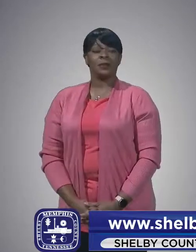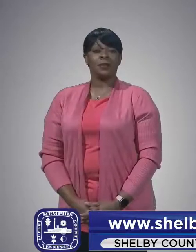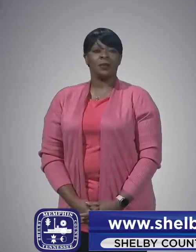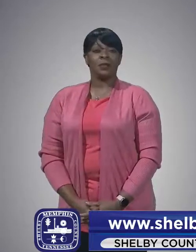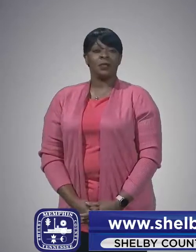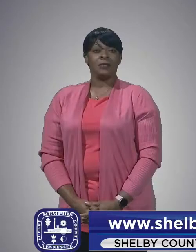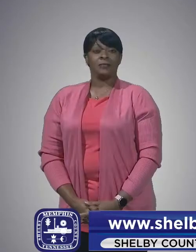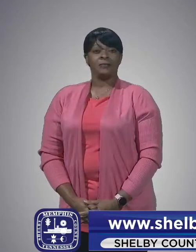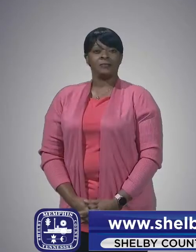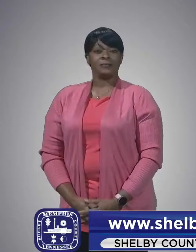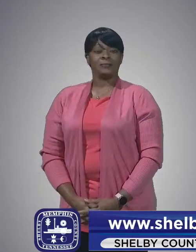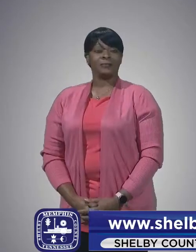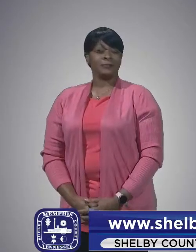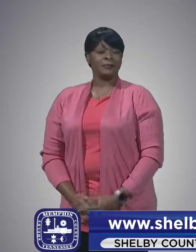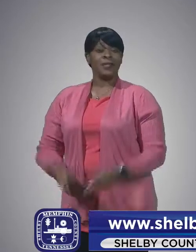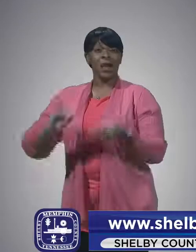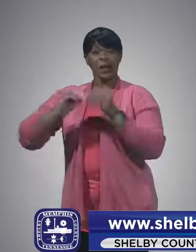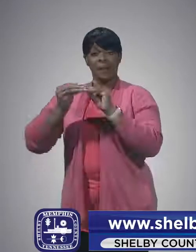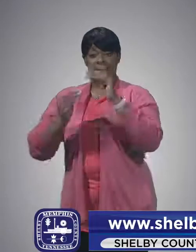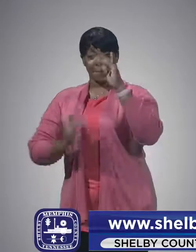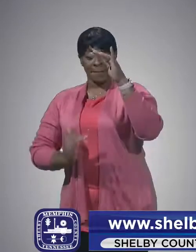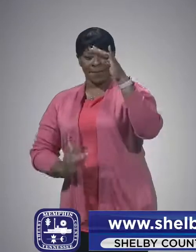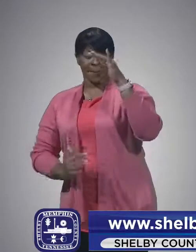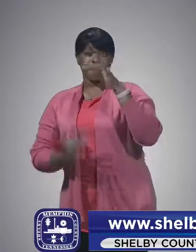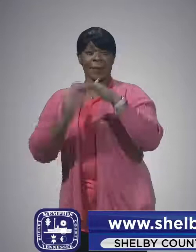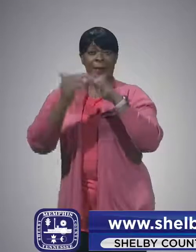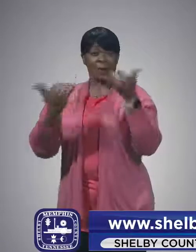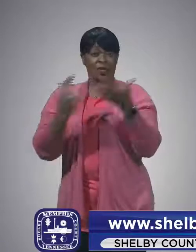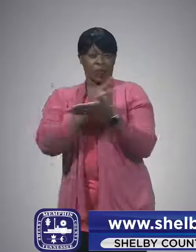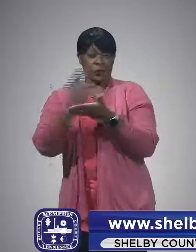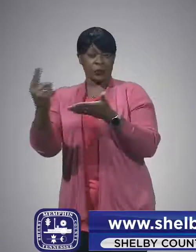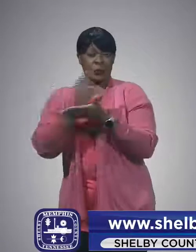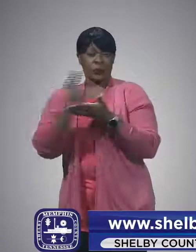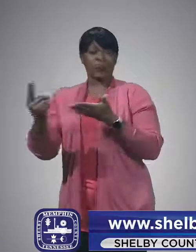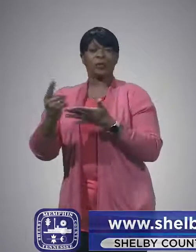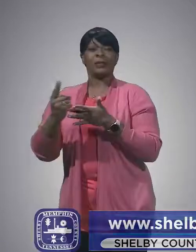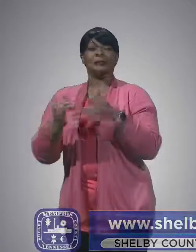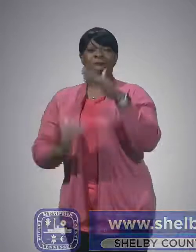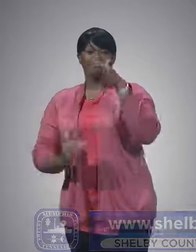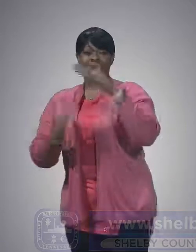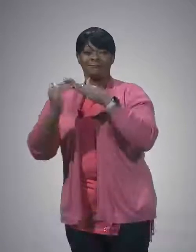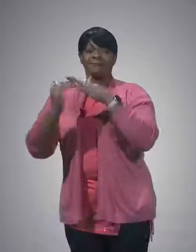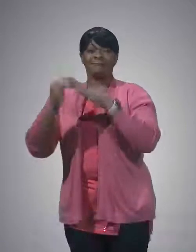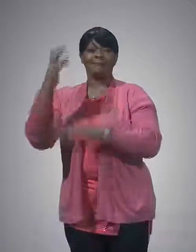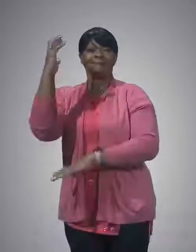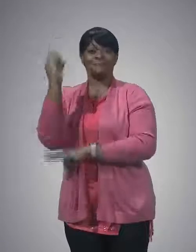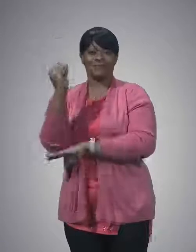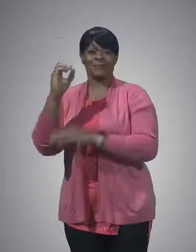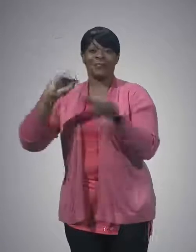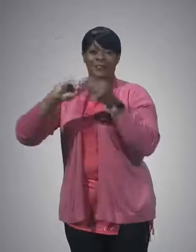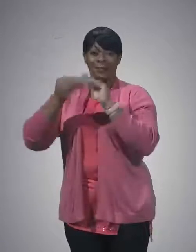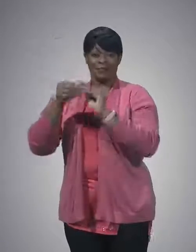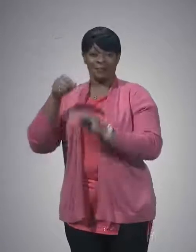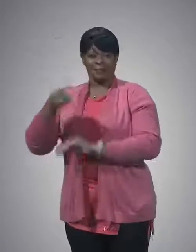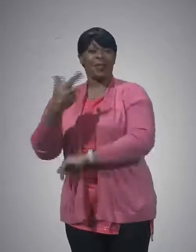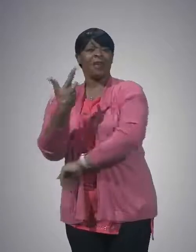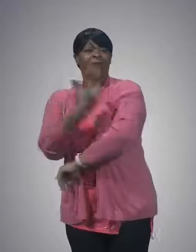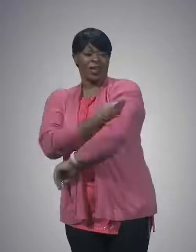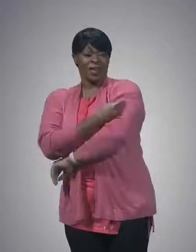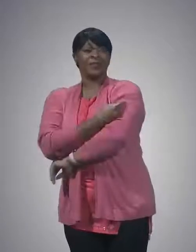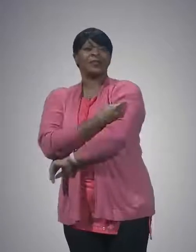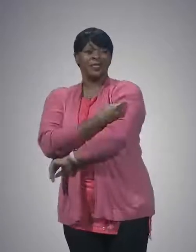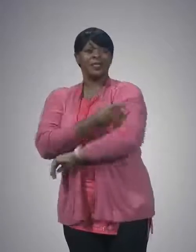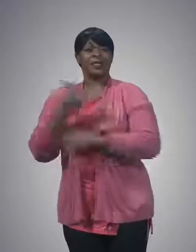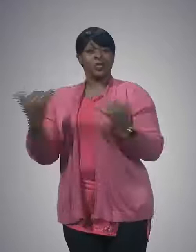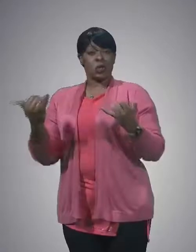As high water as the number of patients is this week, we have reached another milestone, however, with our vaccination. As of